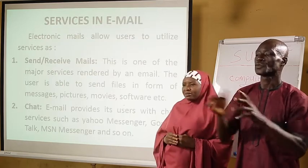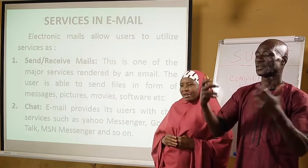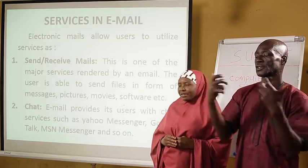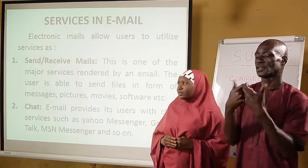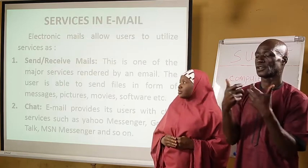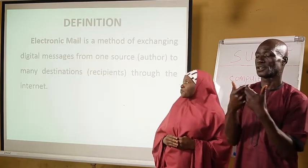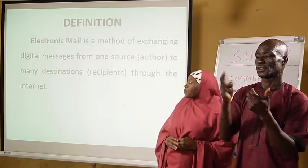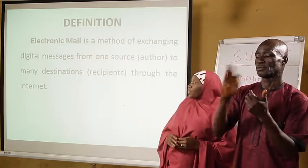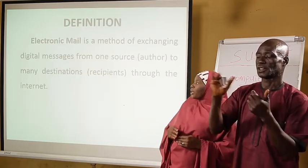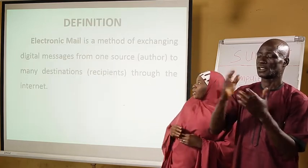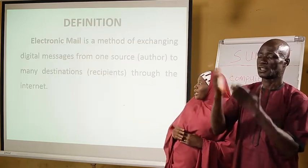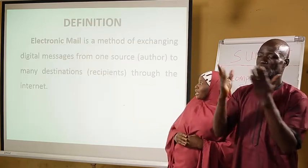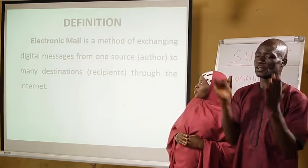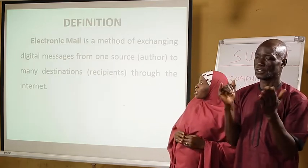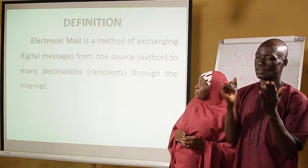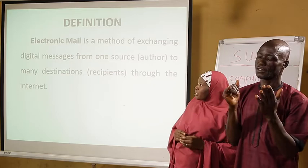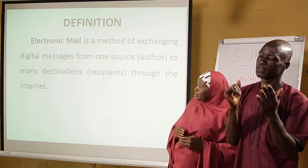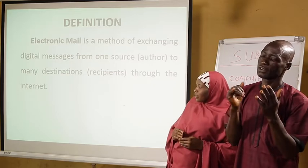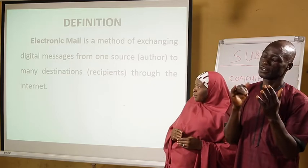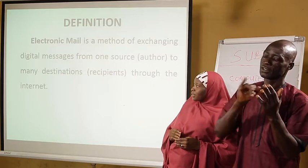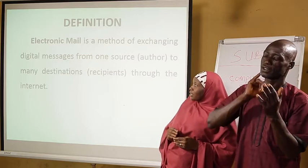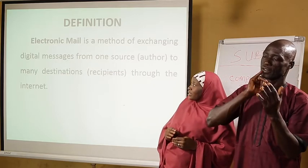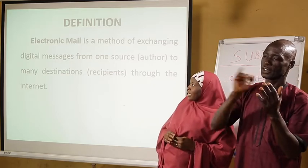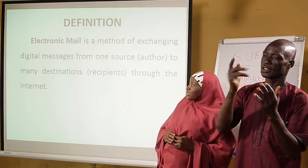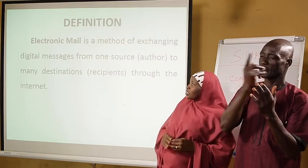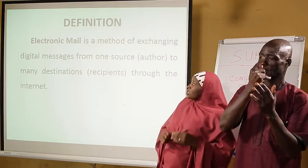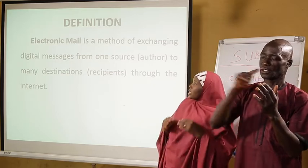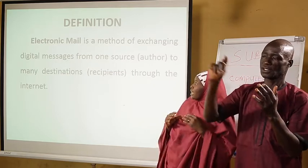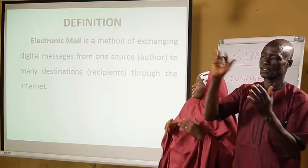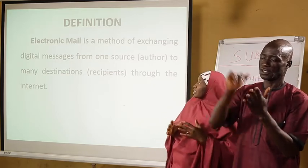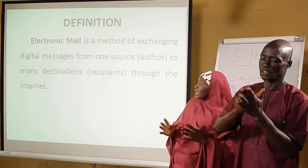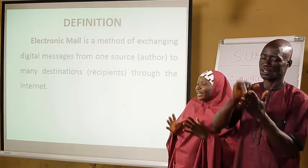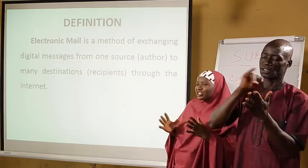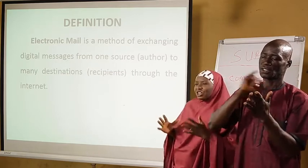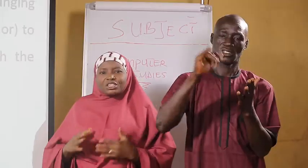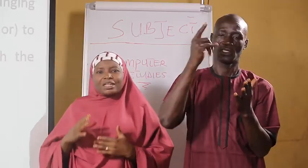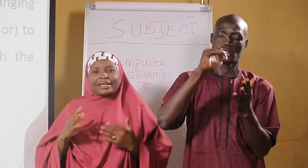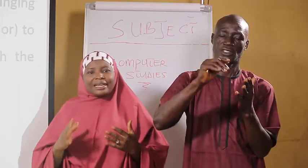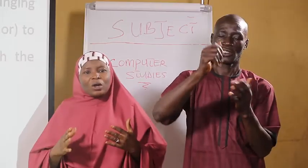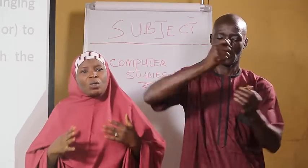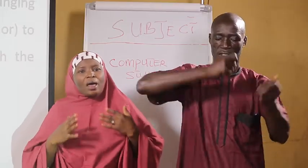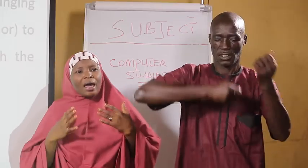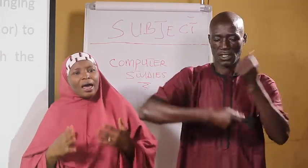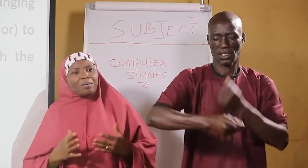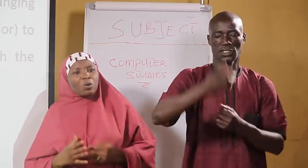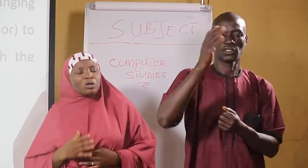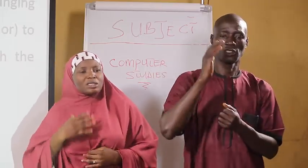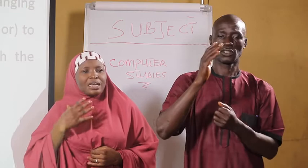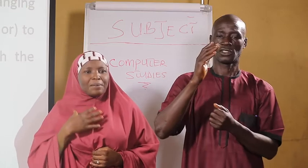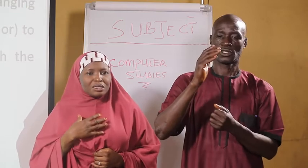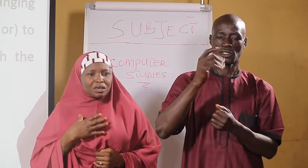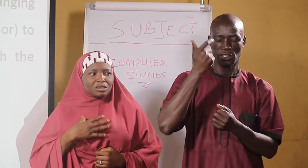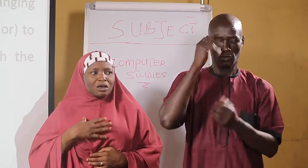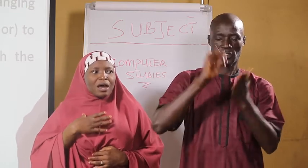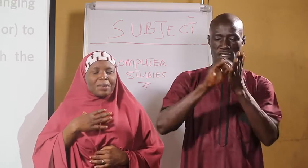electronic mail services. The electronic mail service is that it's the exchange, like now, I'm a what?